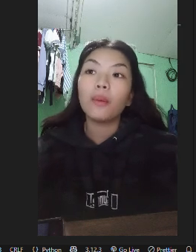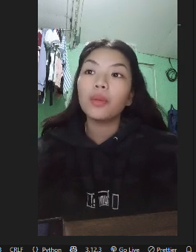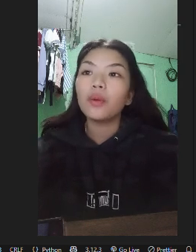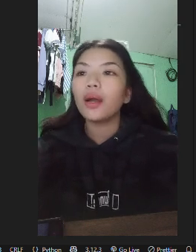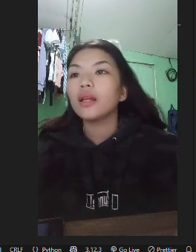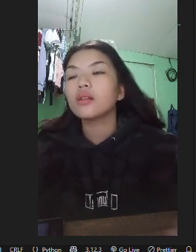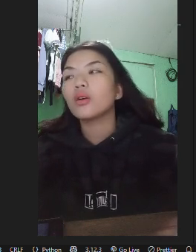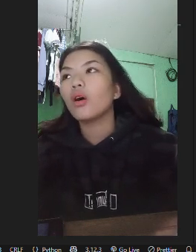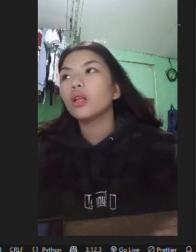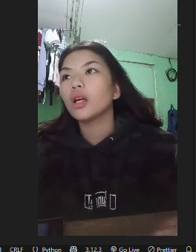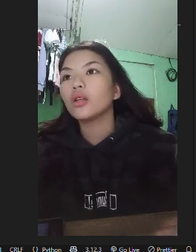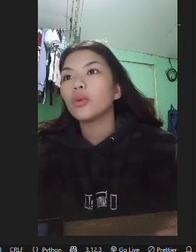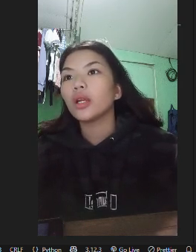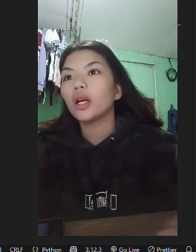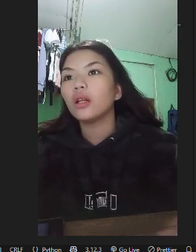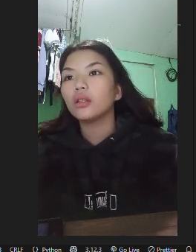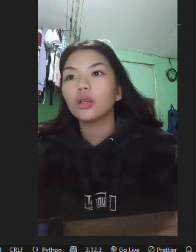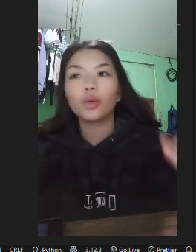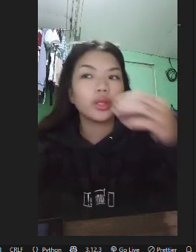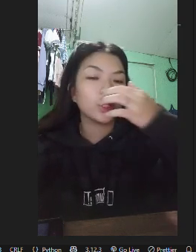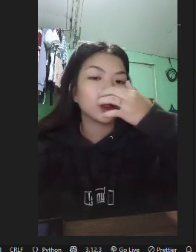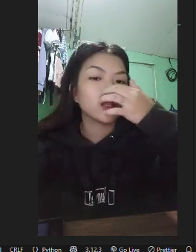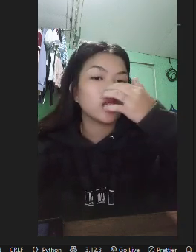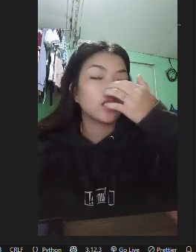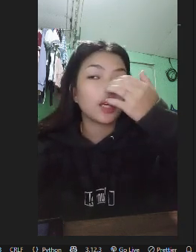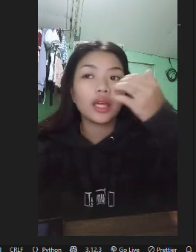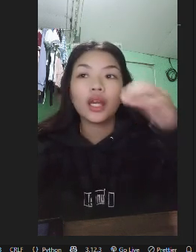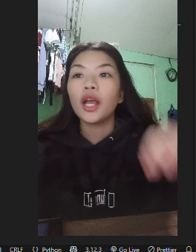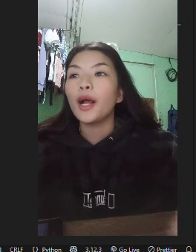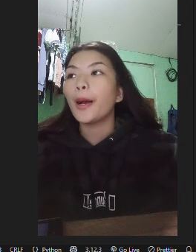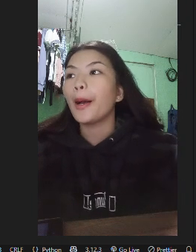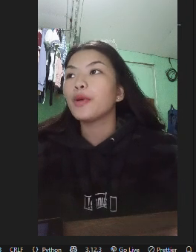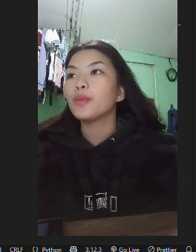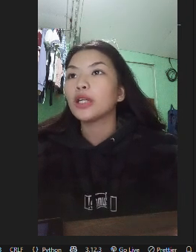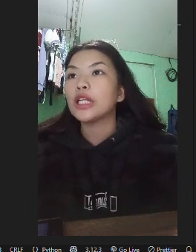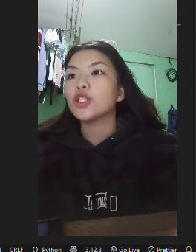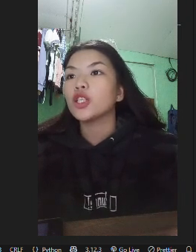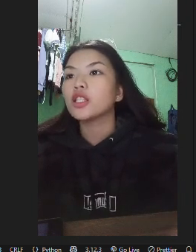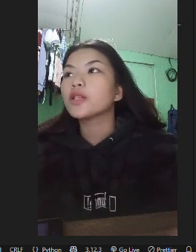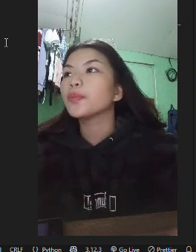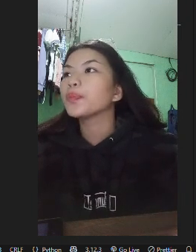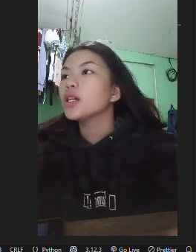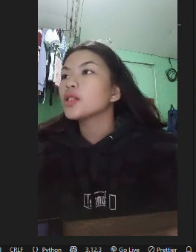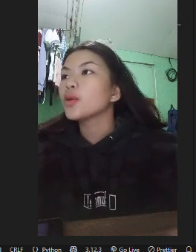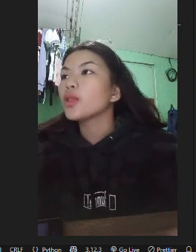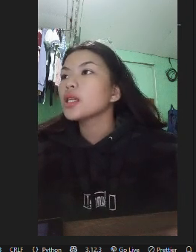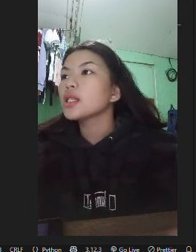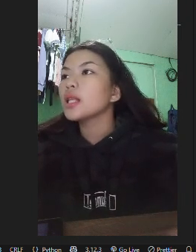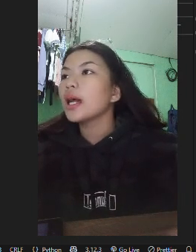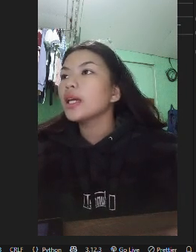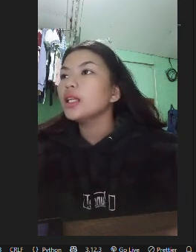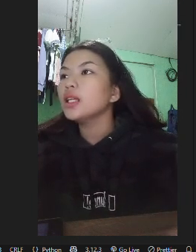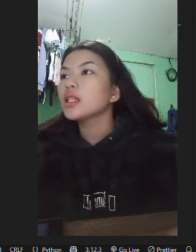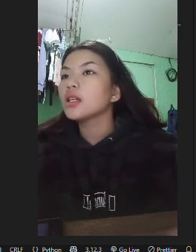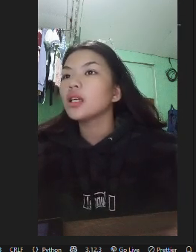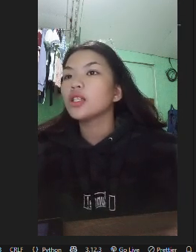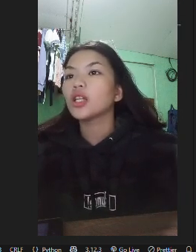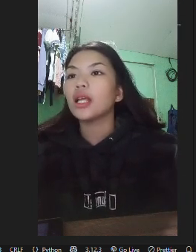So NumPy handles all our numerical computations and array operations. So this